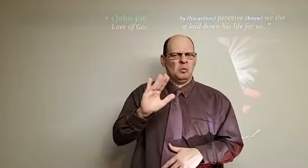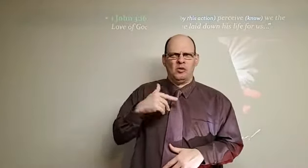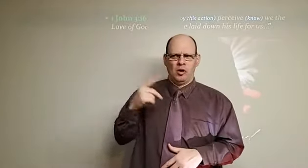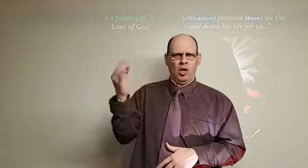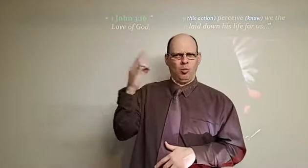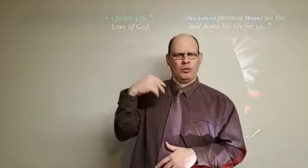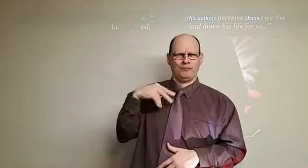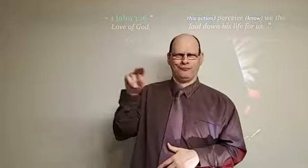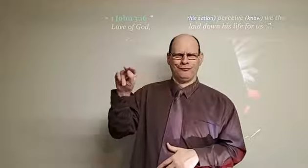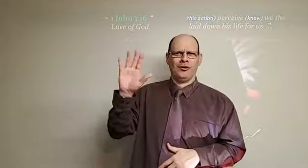ask him I'd say you know